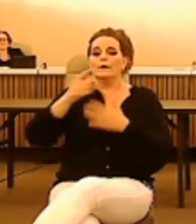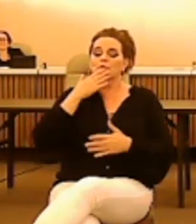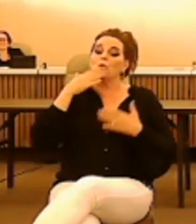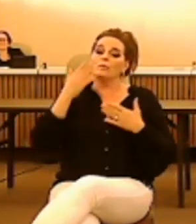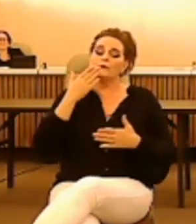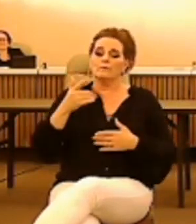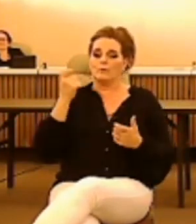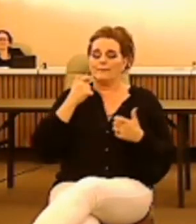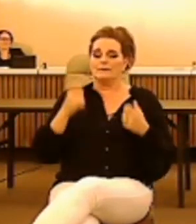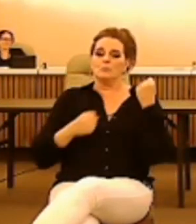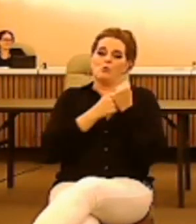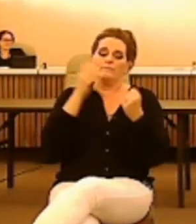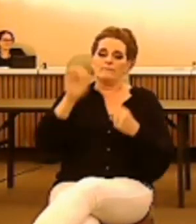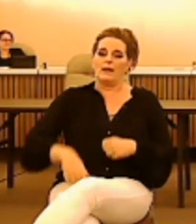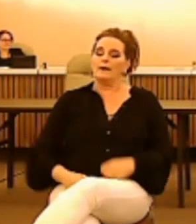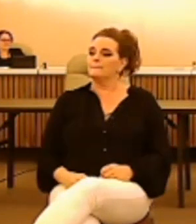that. Thank you.